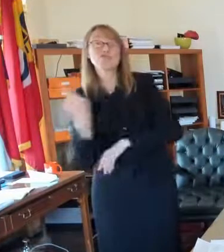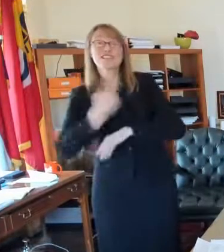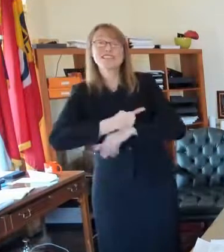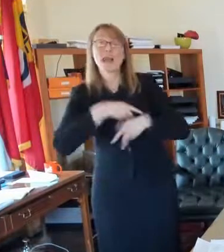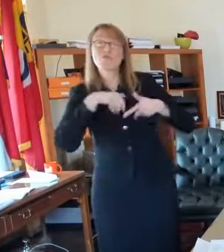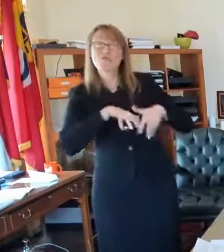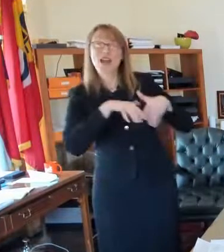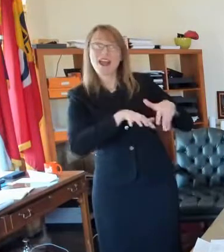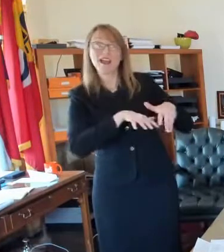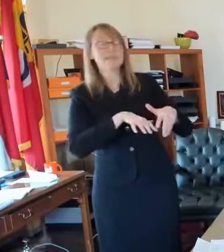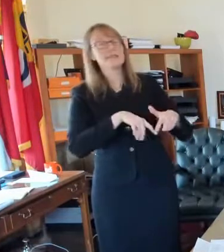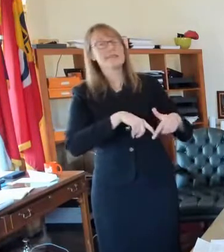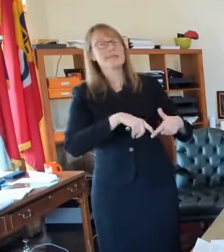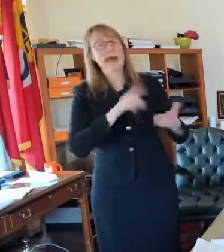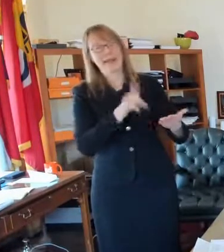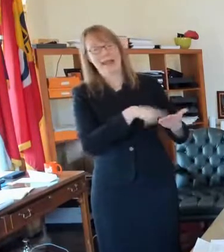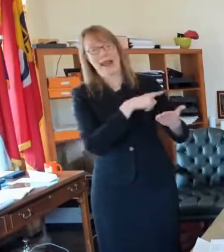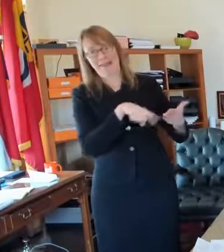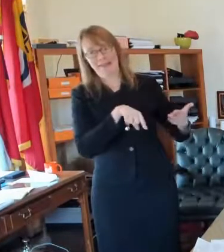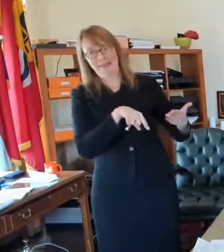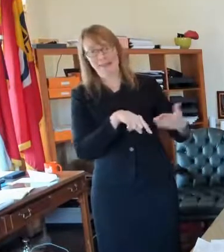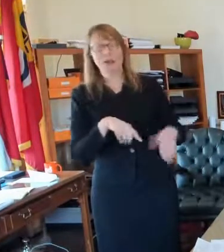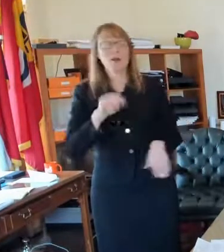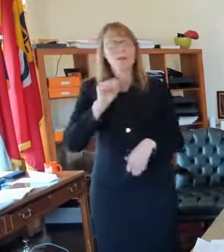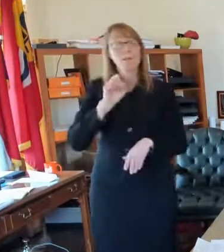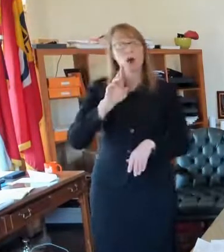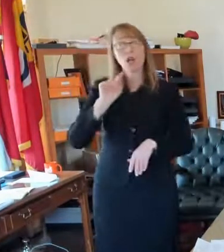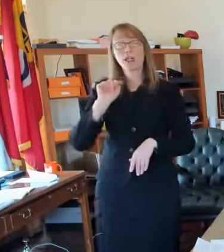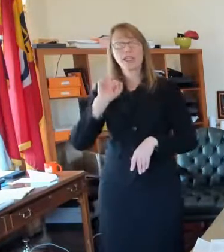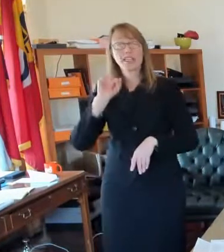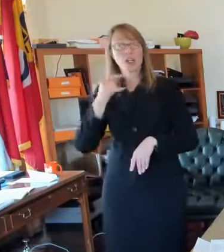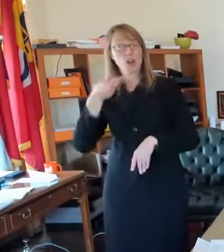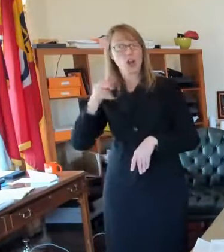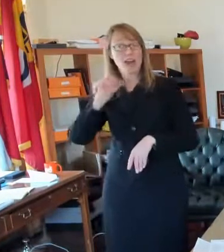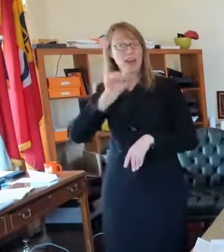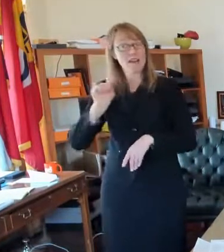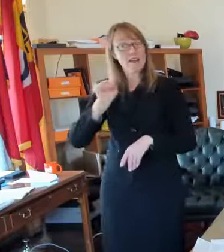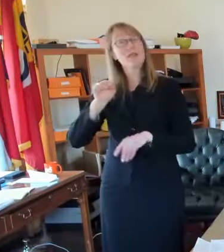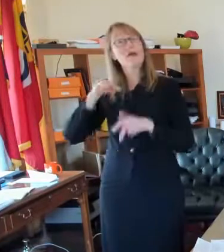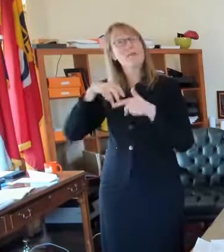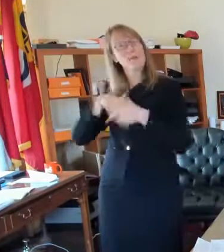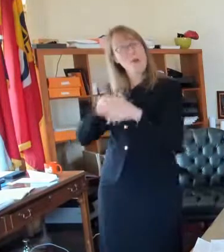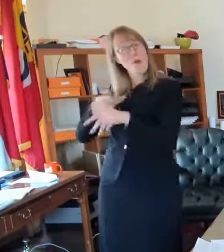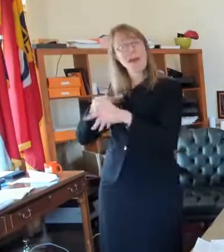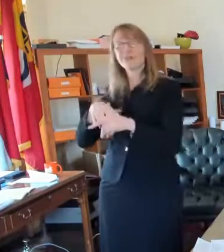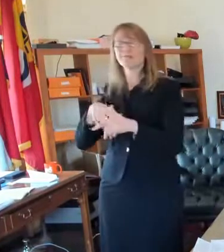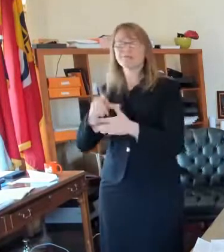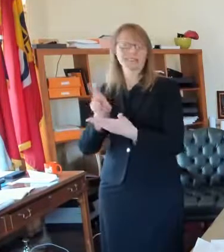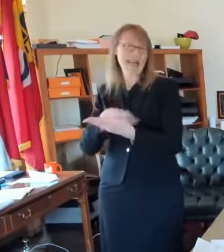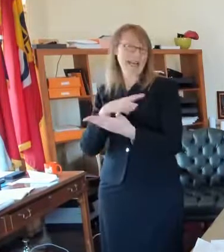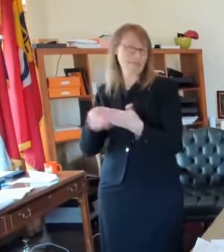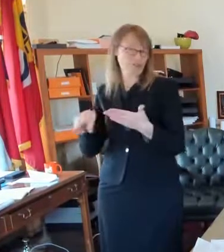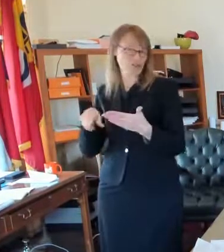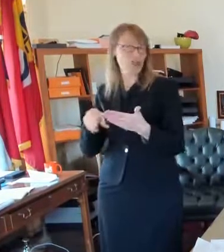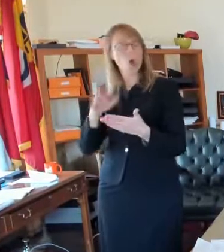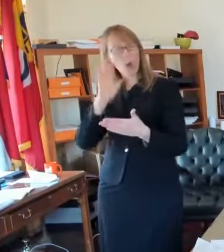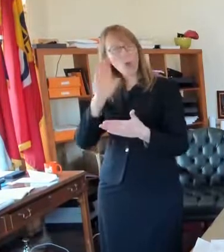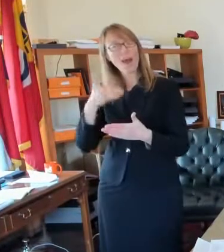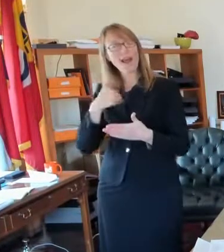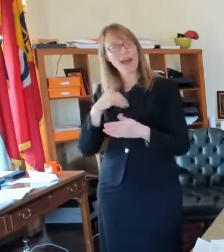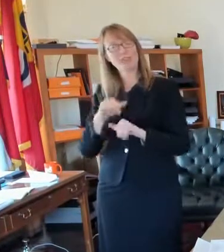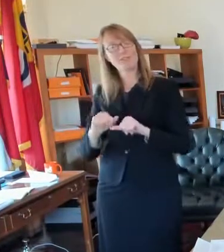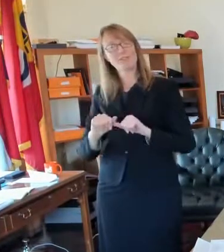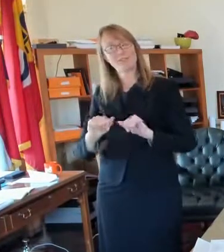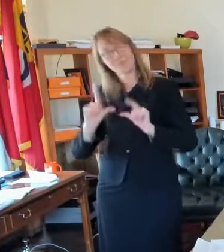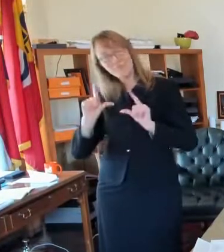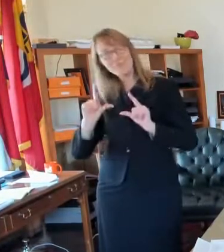parade and in-person festivities are canceled. There will be some virtual festivities. And so those big